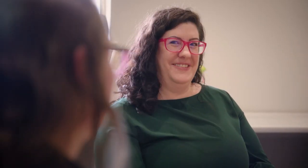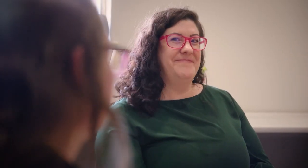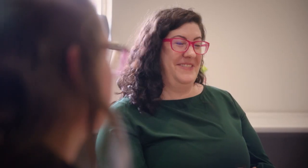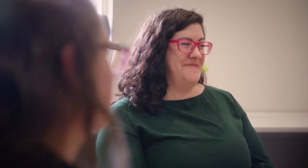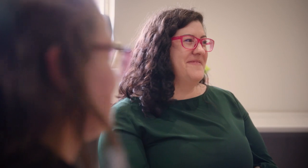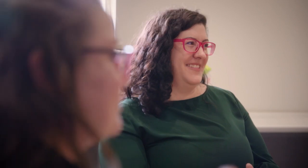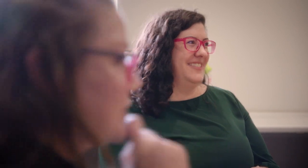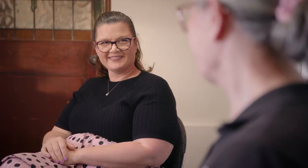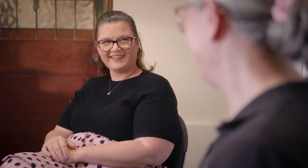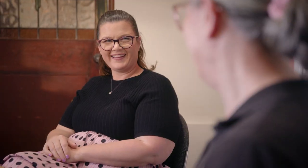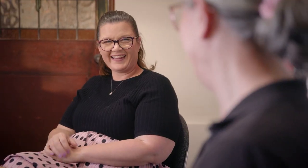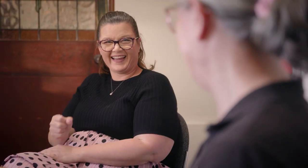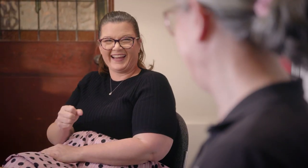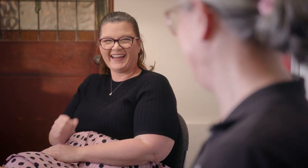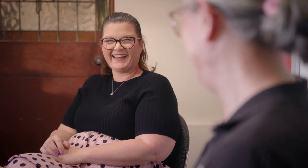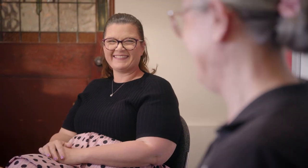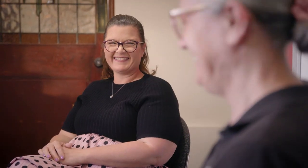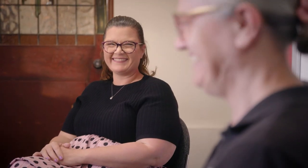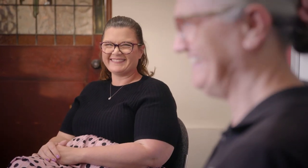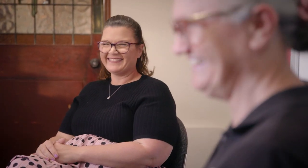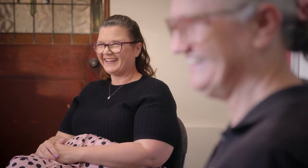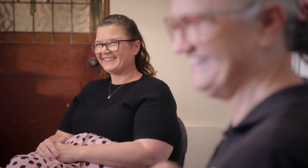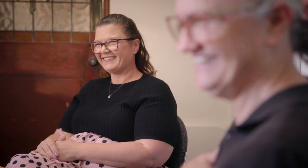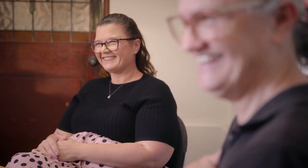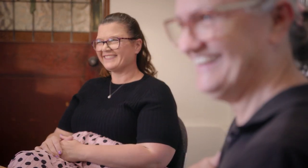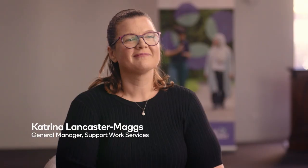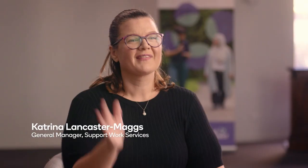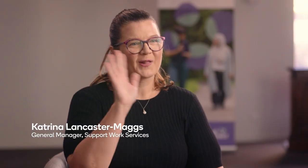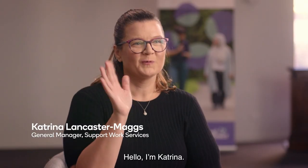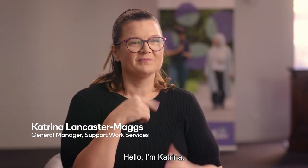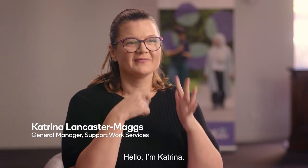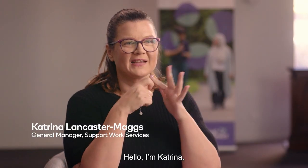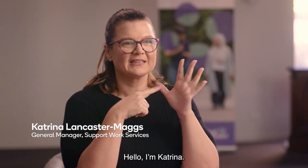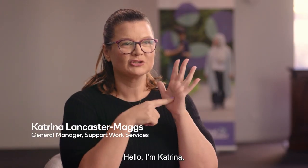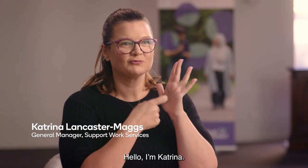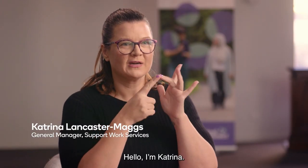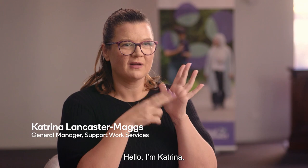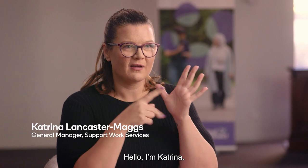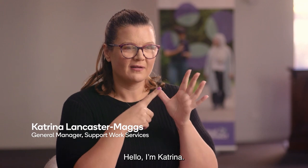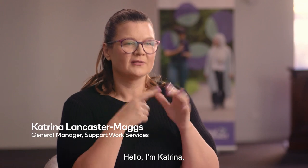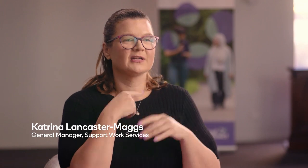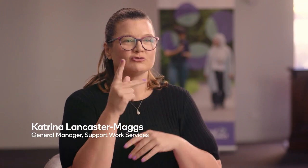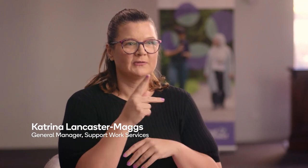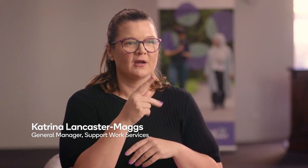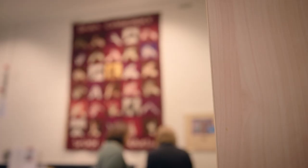Katrina Lancaster-Maggs, General Manager, Support Work Services. Hello, I'm Katrina.